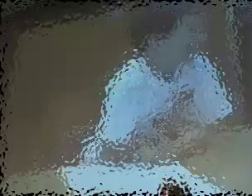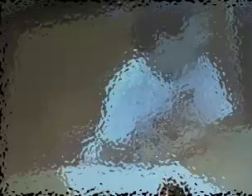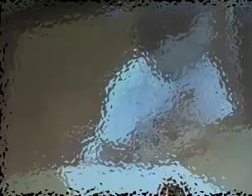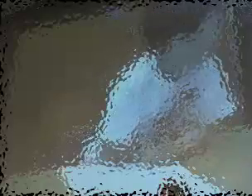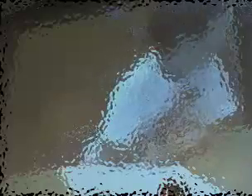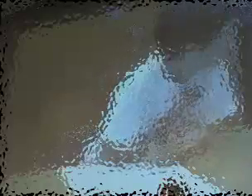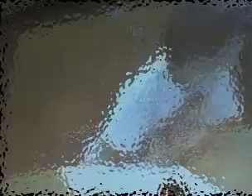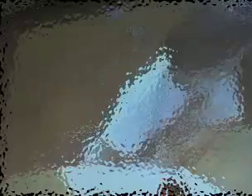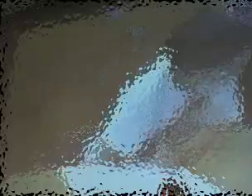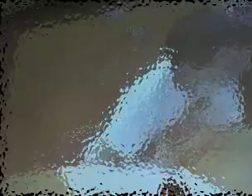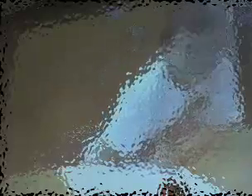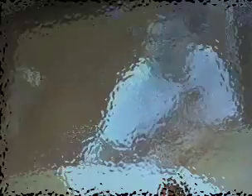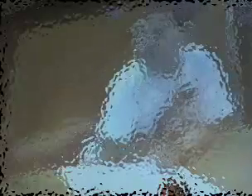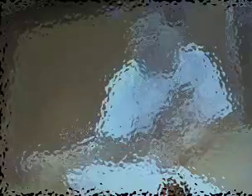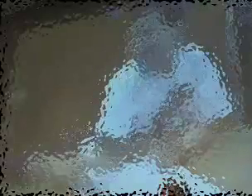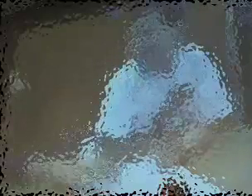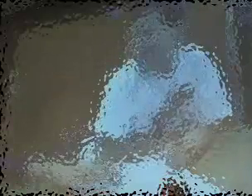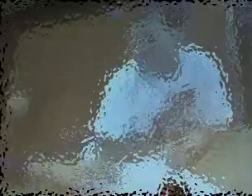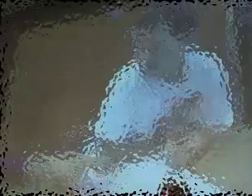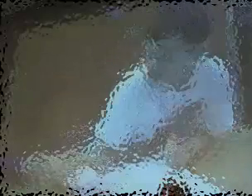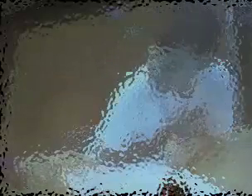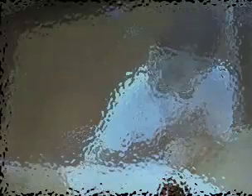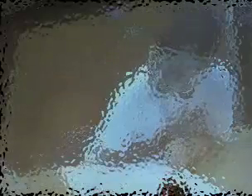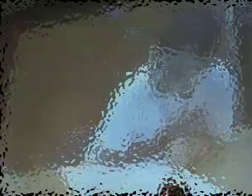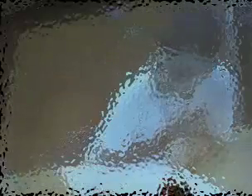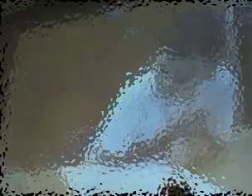I have no idea what I said though.